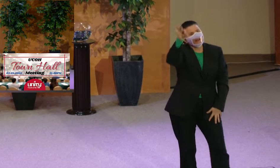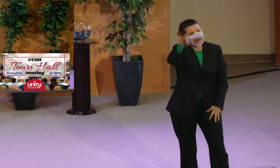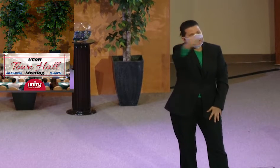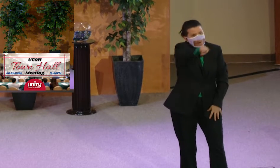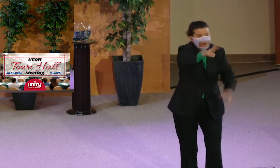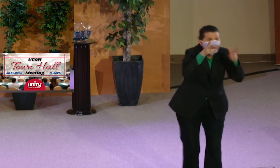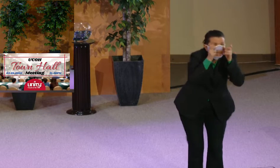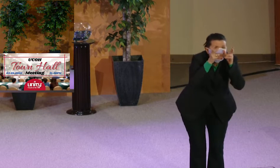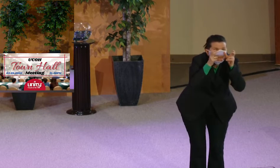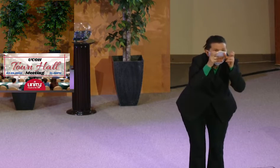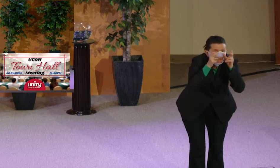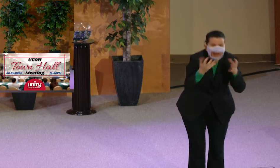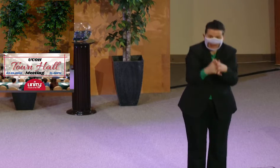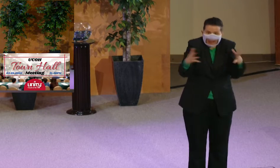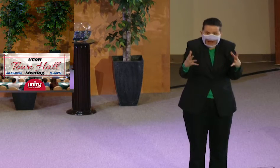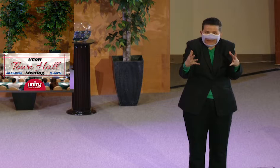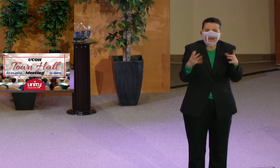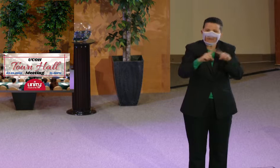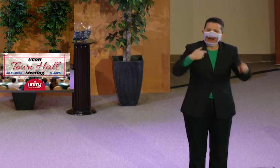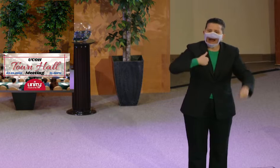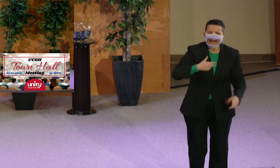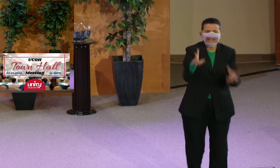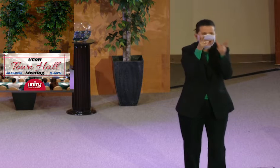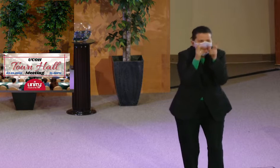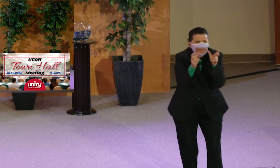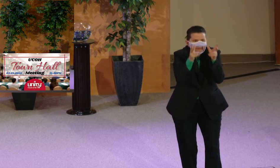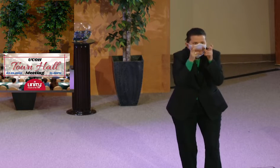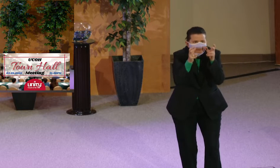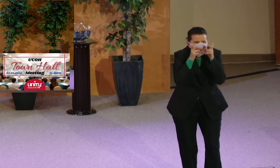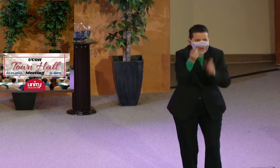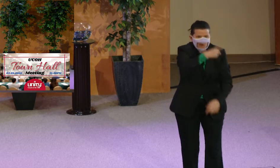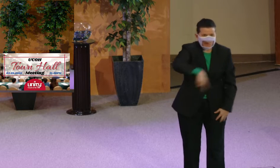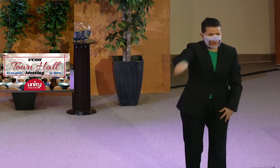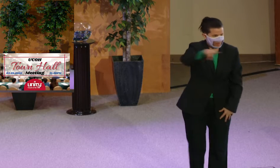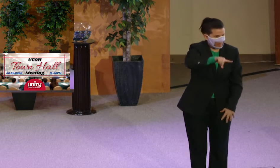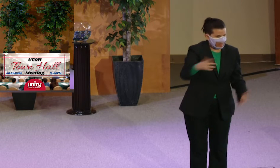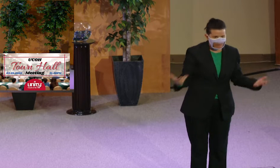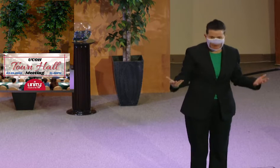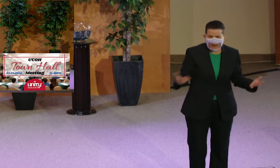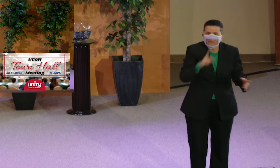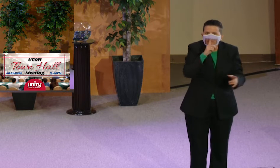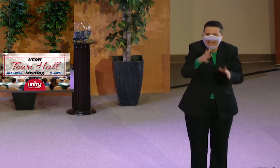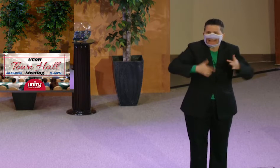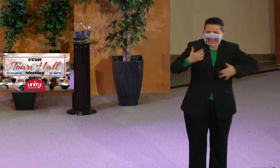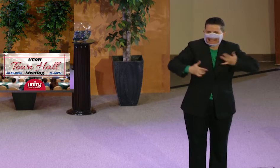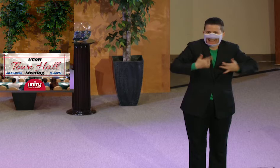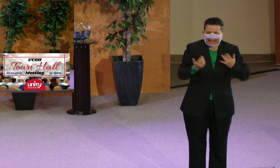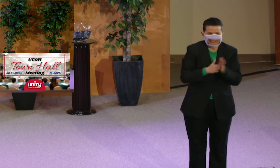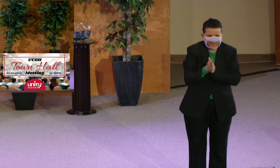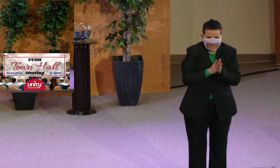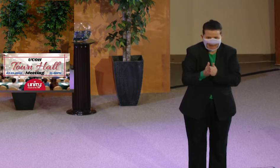I get to listen to you. So we're excited about next week, and I'm going to make it as brief and